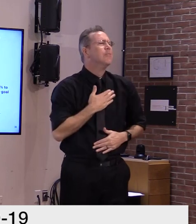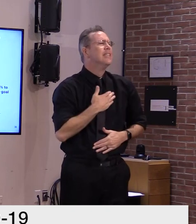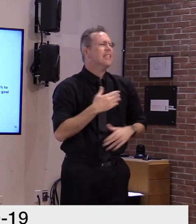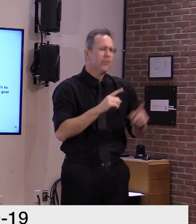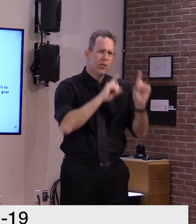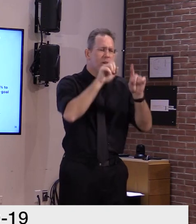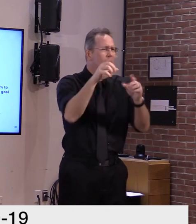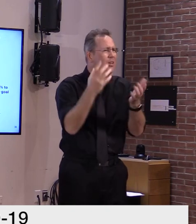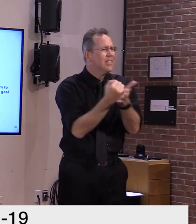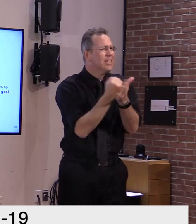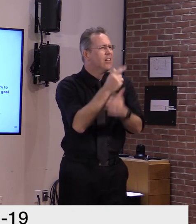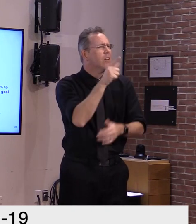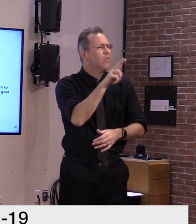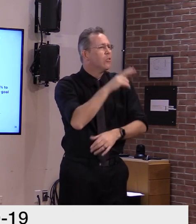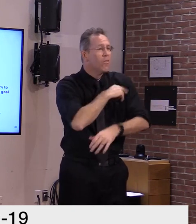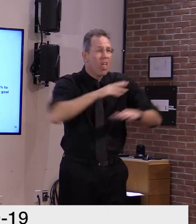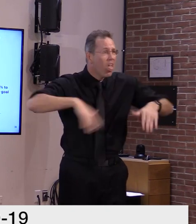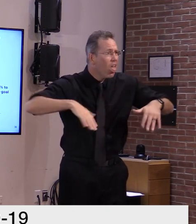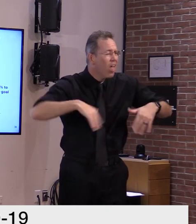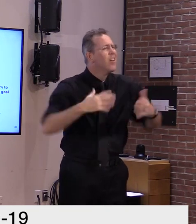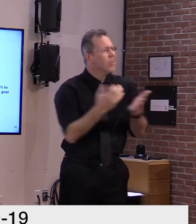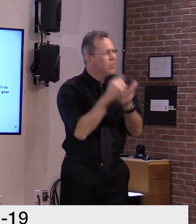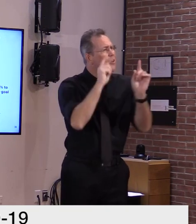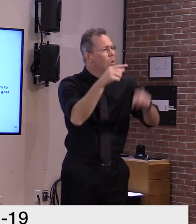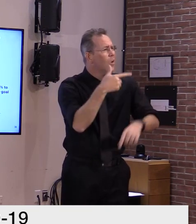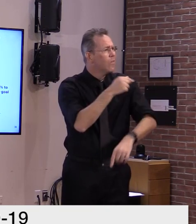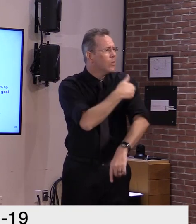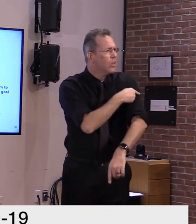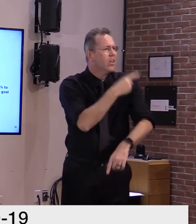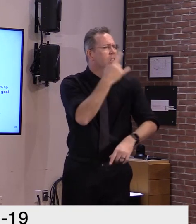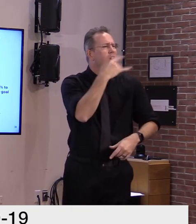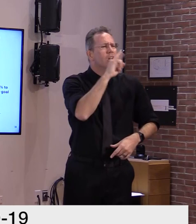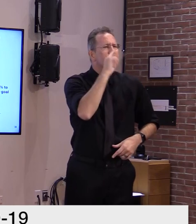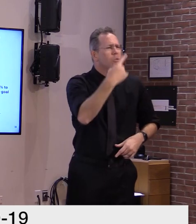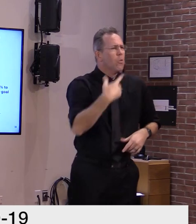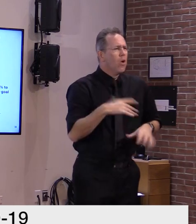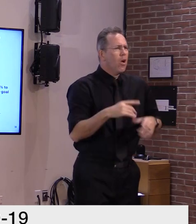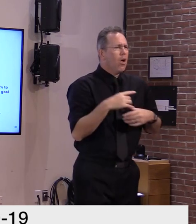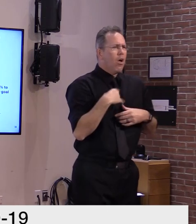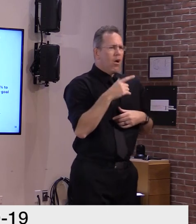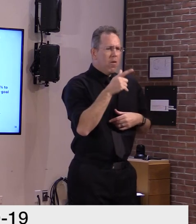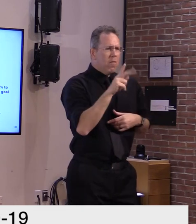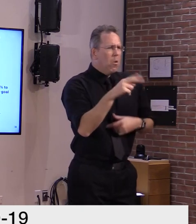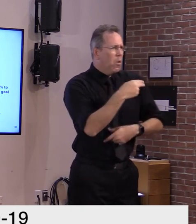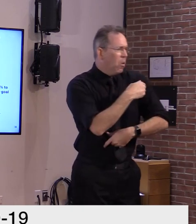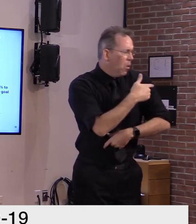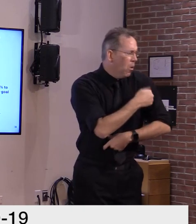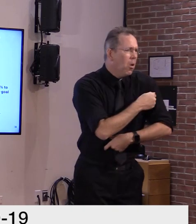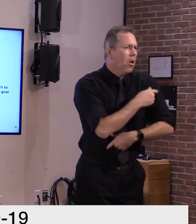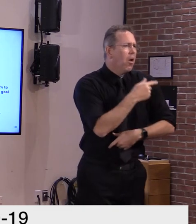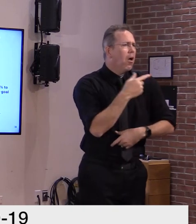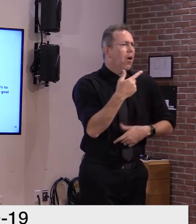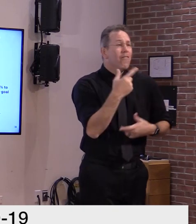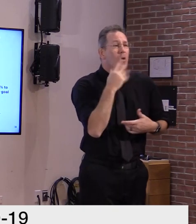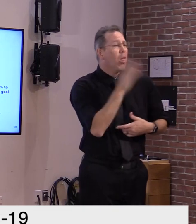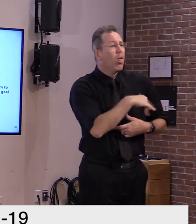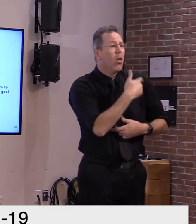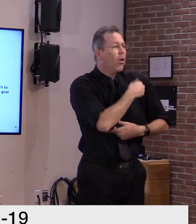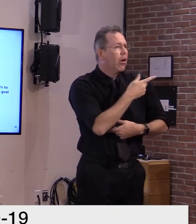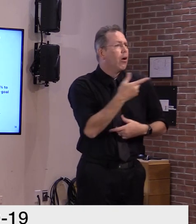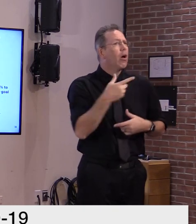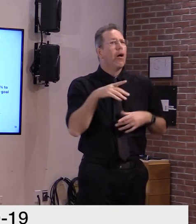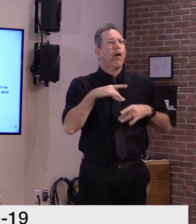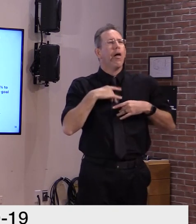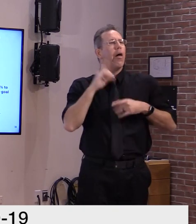that can avoid getting the flu, avoid spreading it to someone else, avoid a hospitalization will be helpful to all of us as we enter into